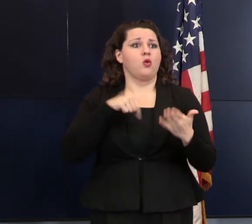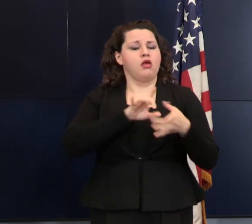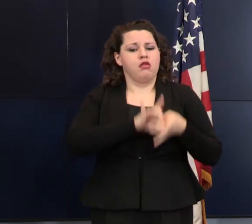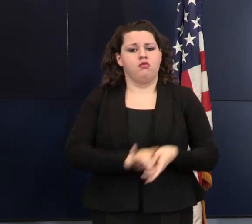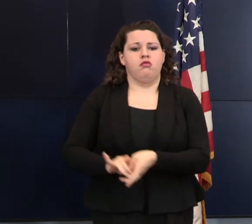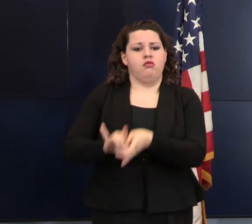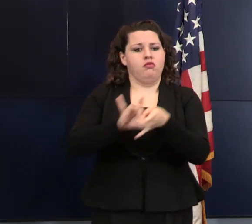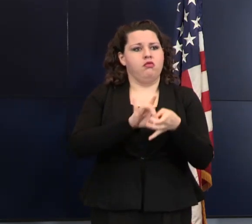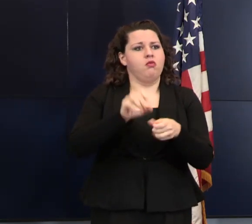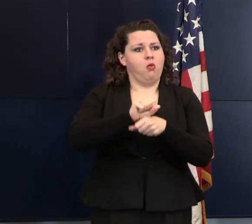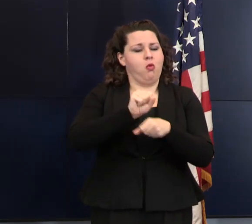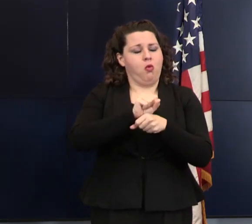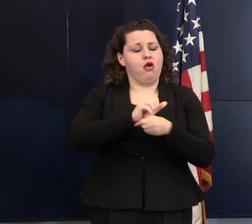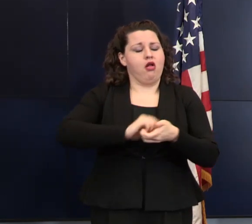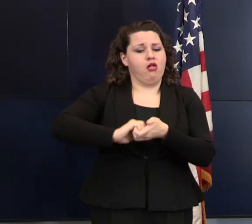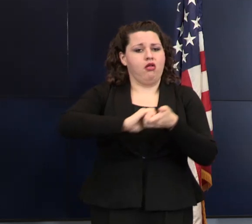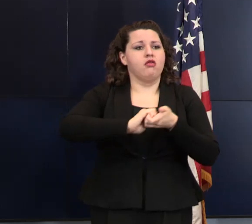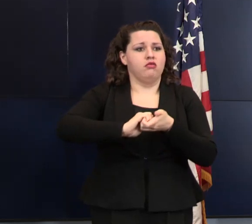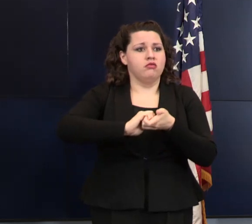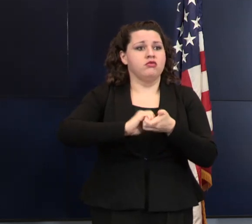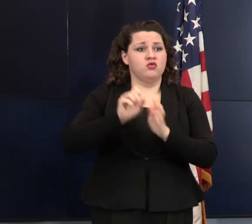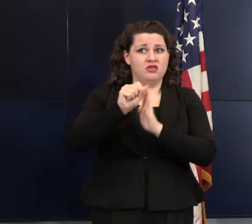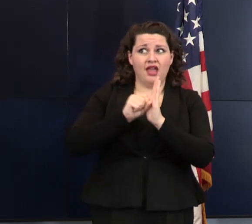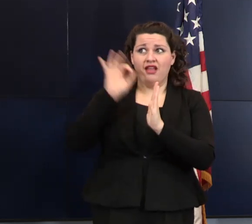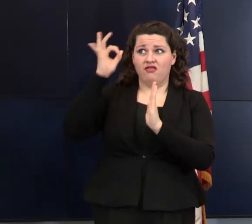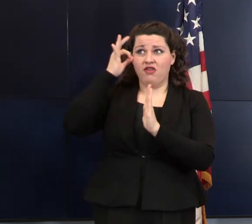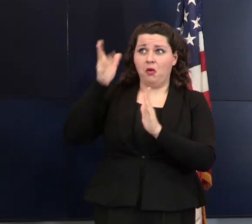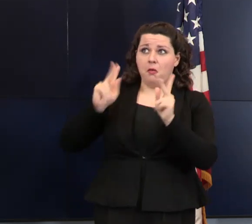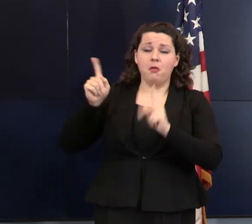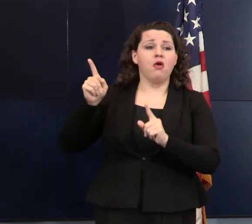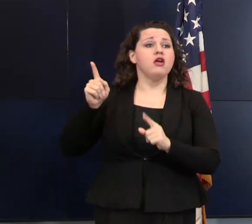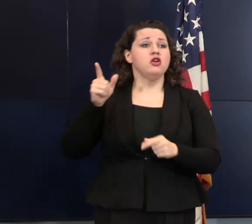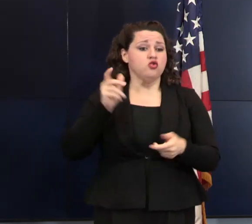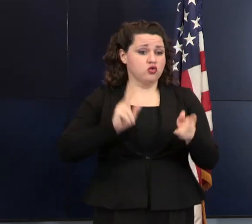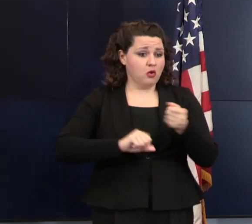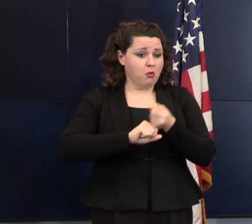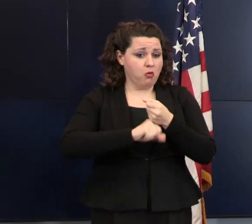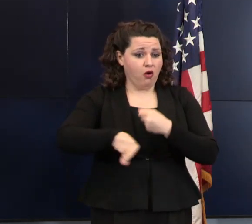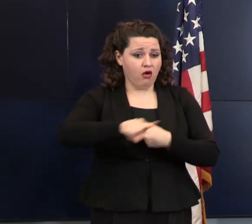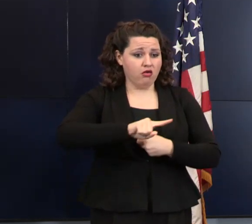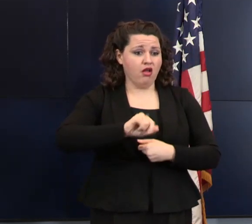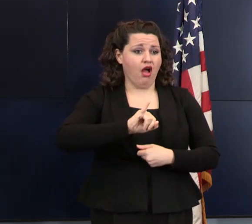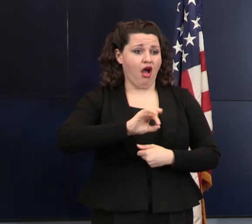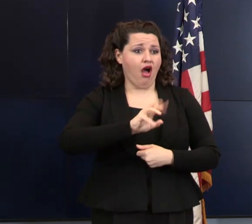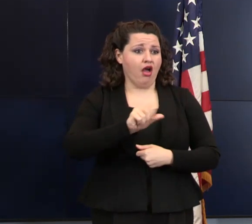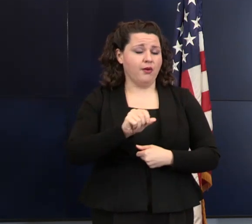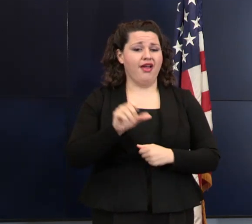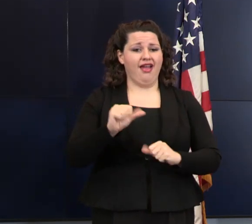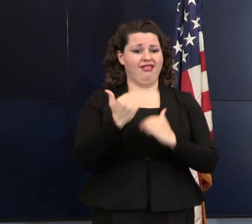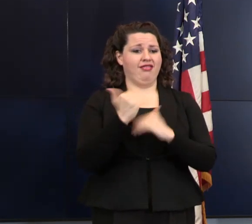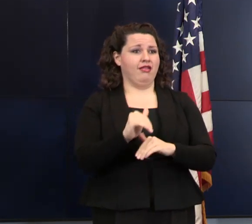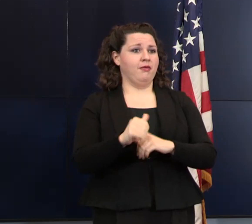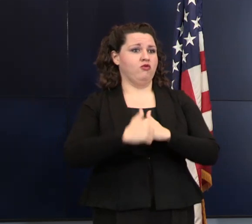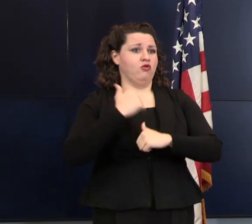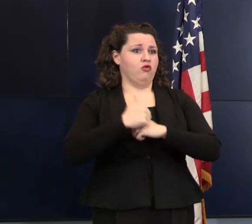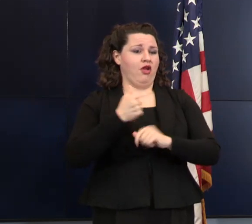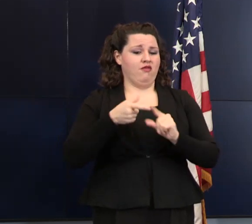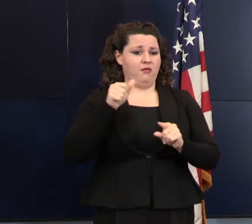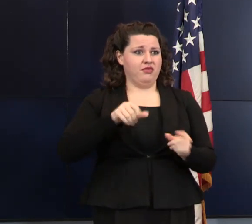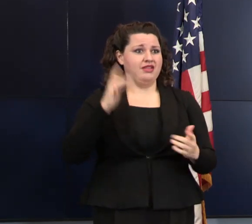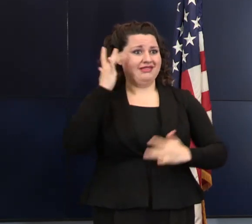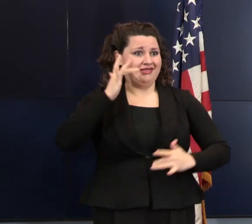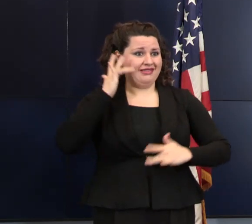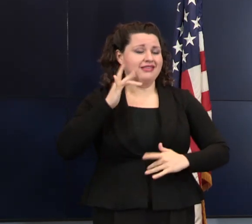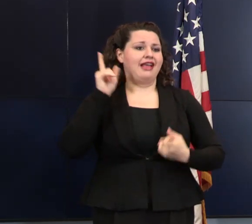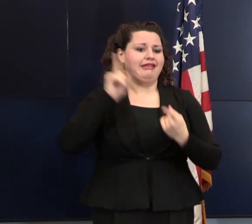state and federal partners to support the people of Iowa and mitigate the threat from this virus until it has been